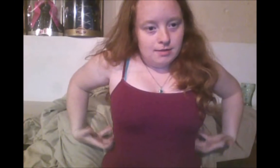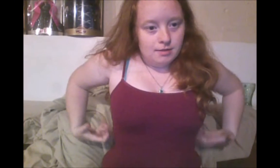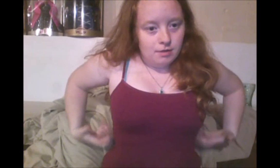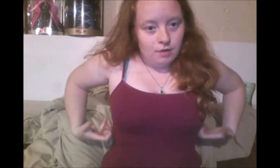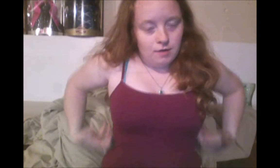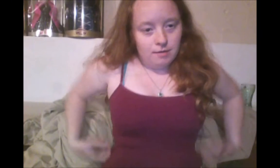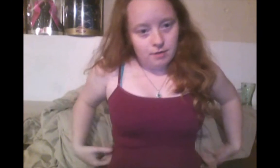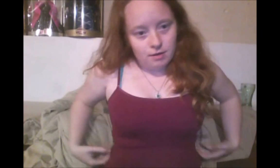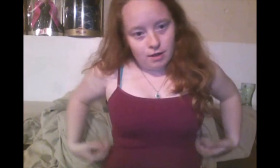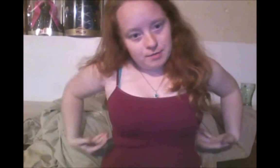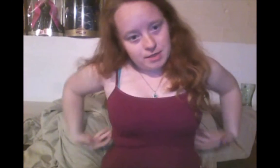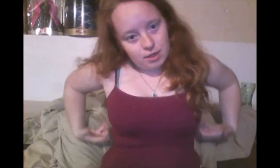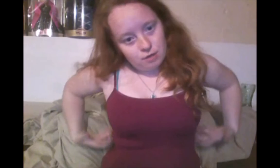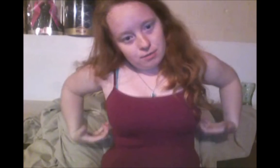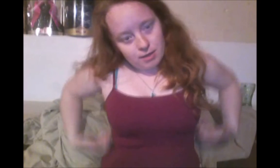and go up like you're pretending you're a monkey.